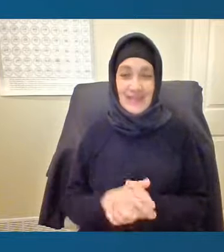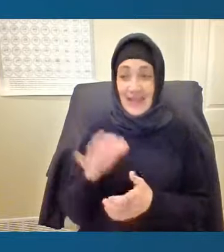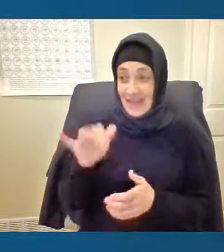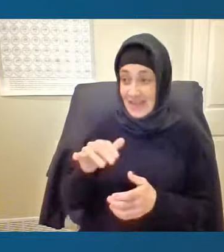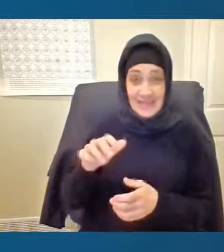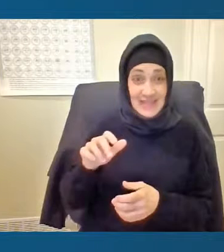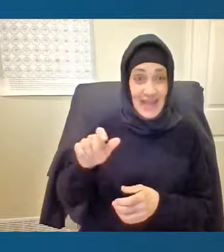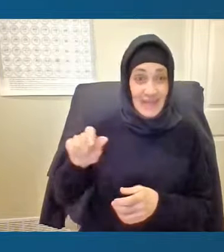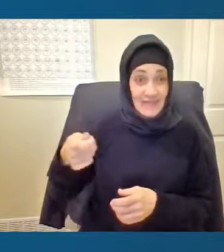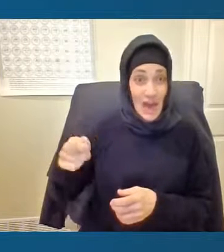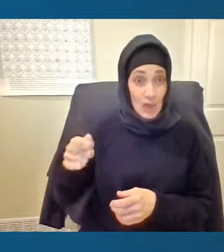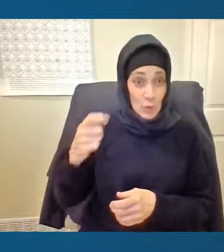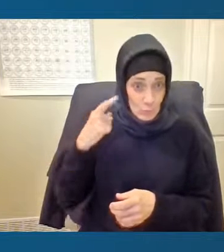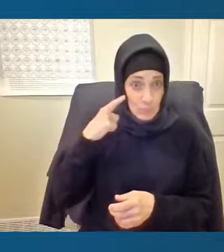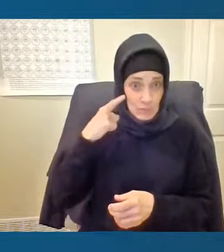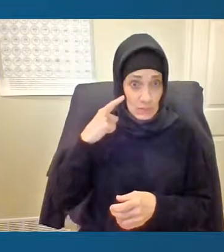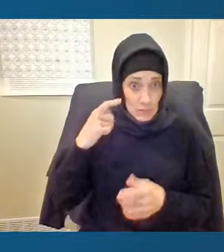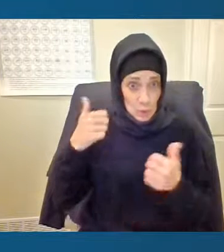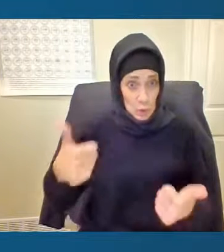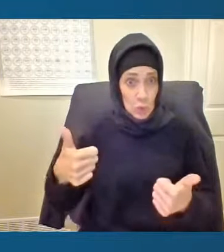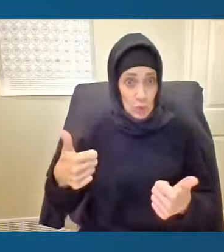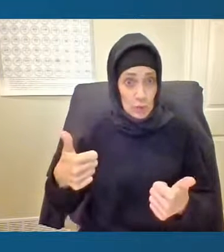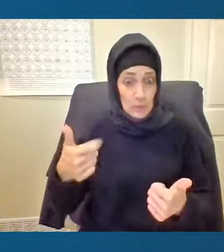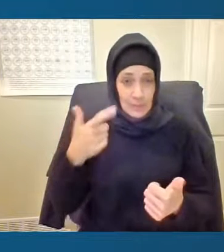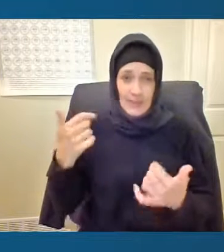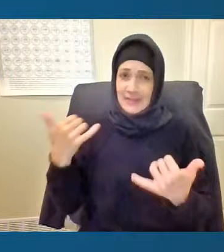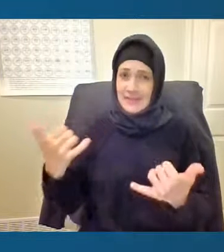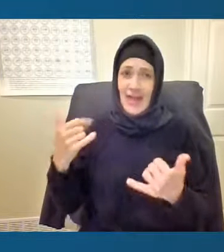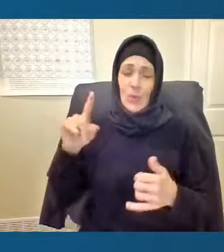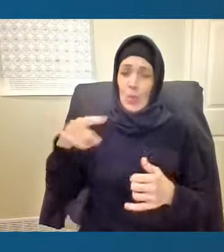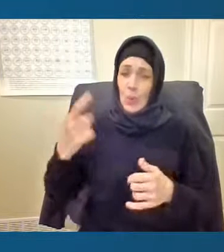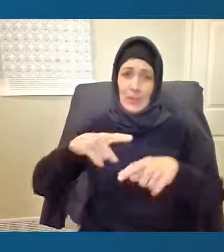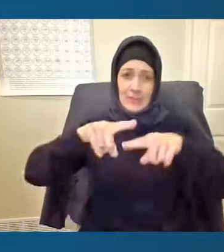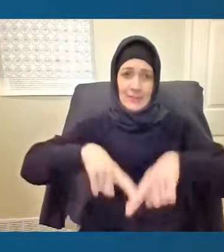good? Because now we're only depending on this.